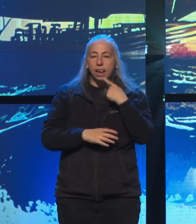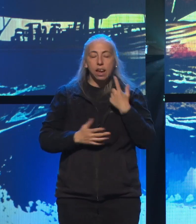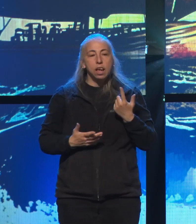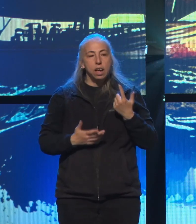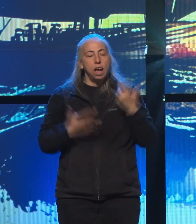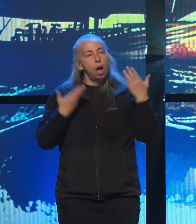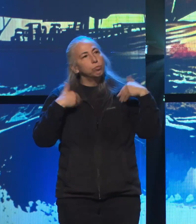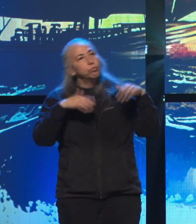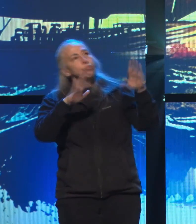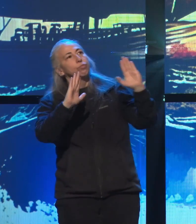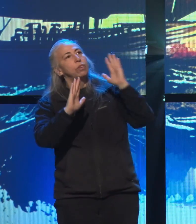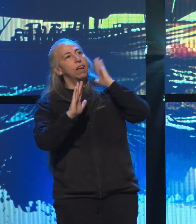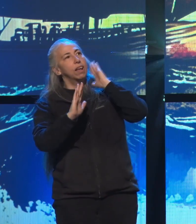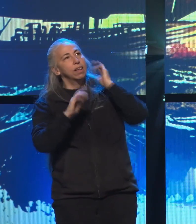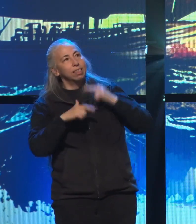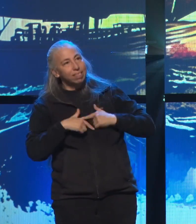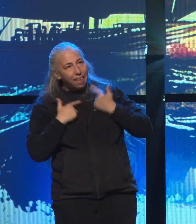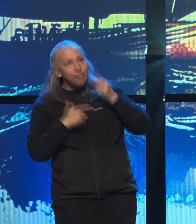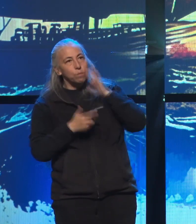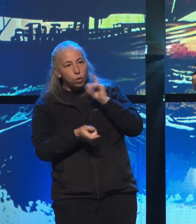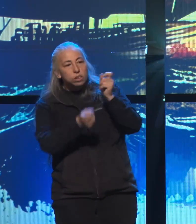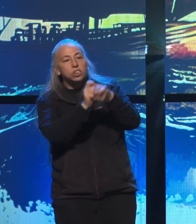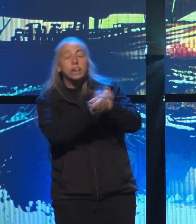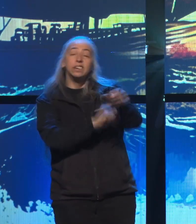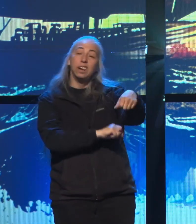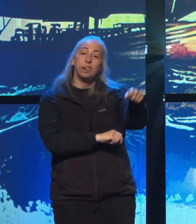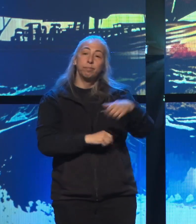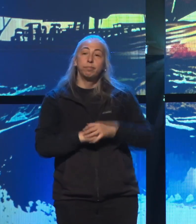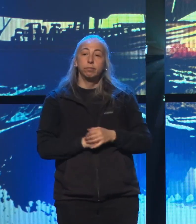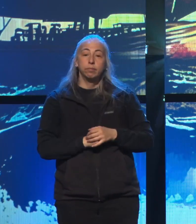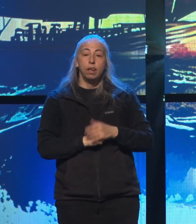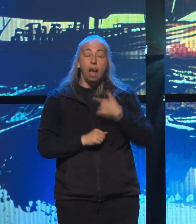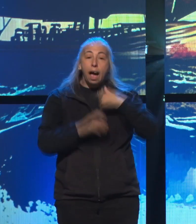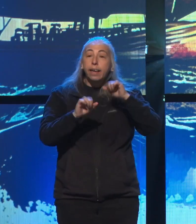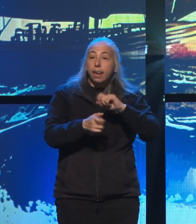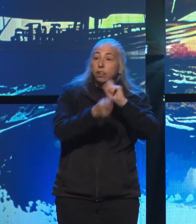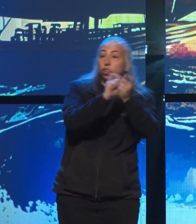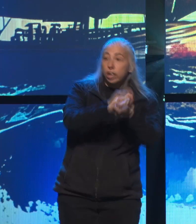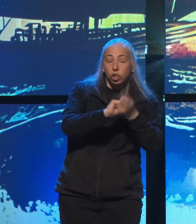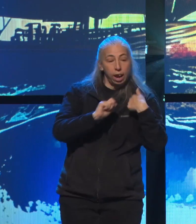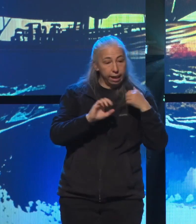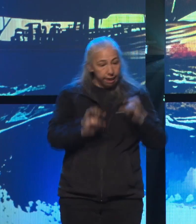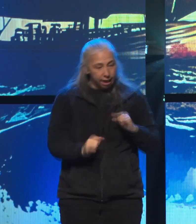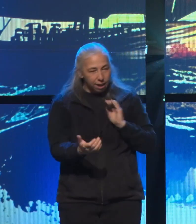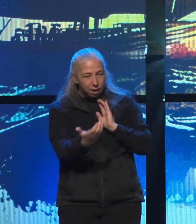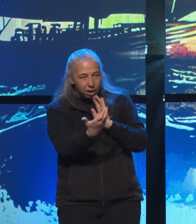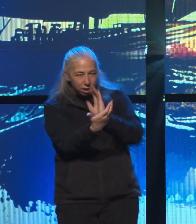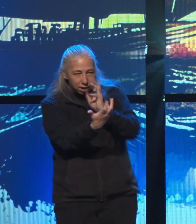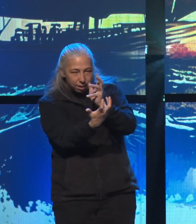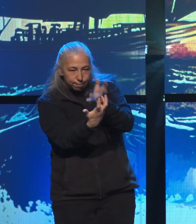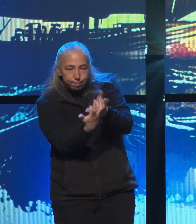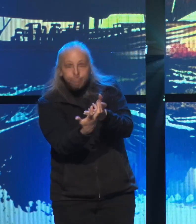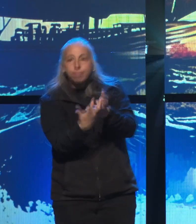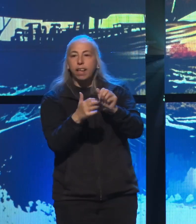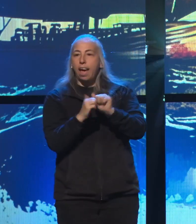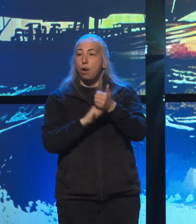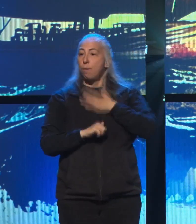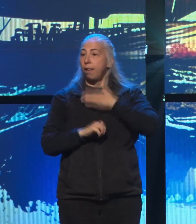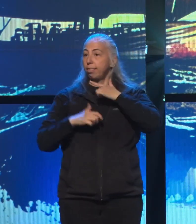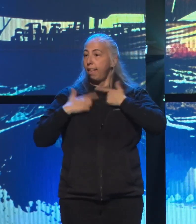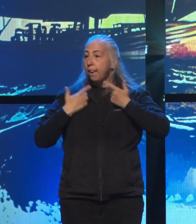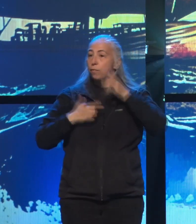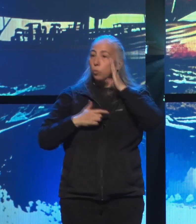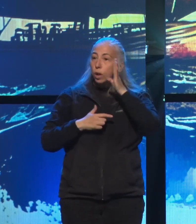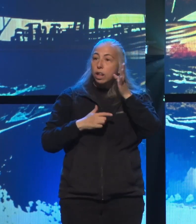now. But I can begin to make some changes. I can make some accommodations to what life will look like.